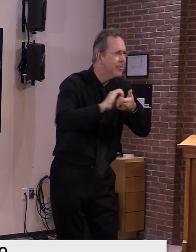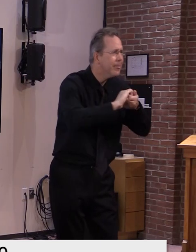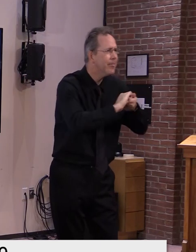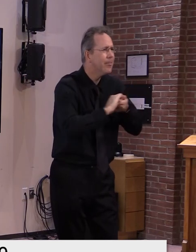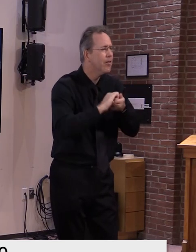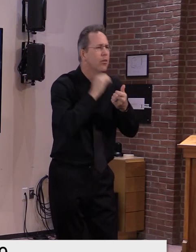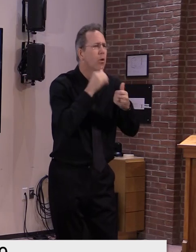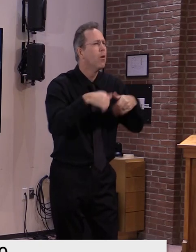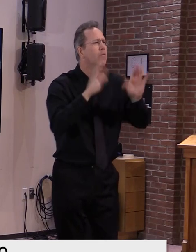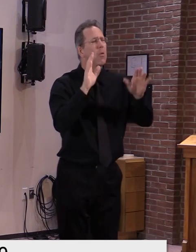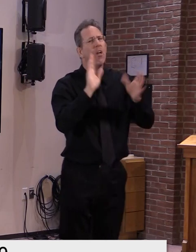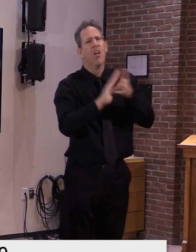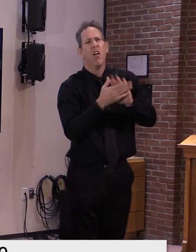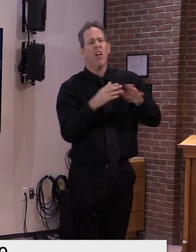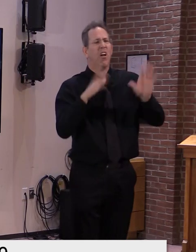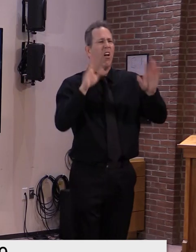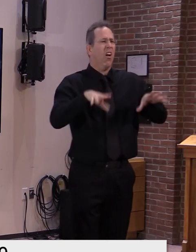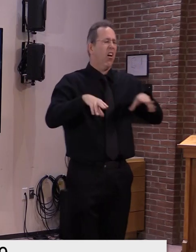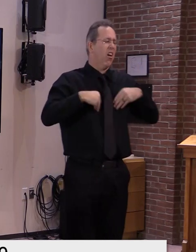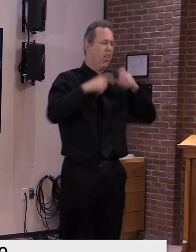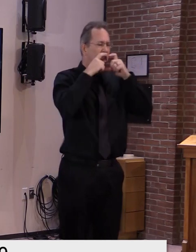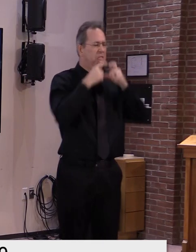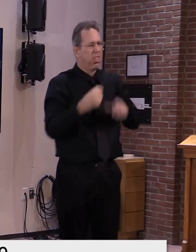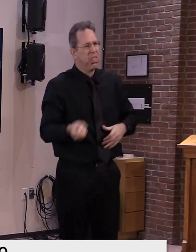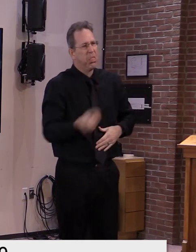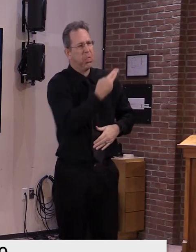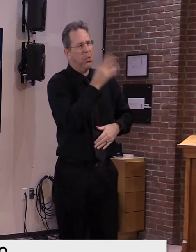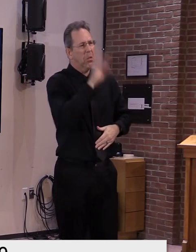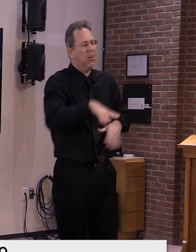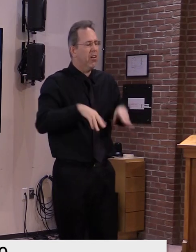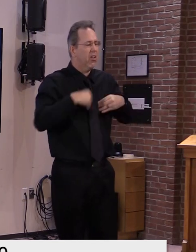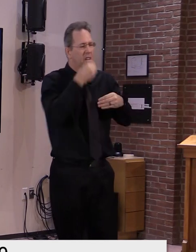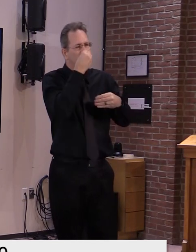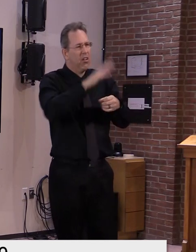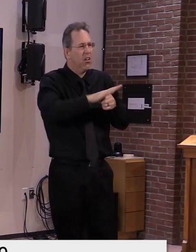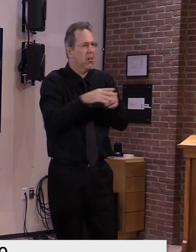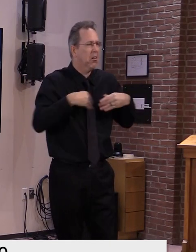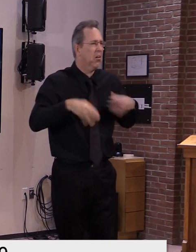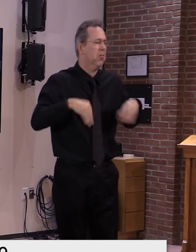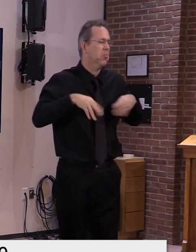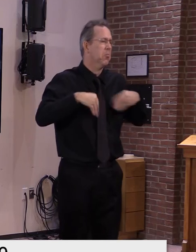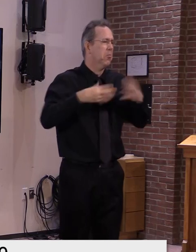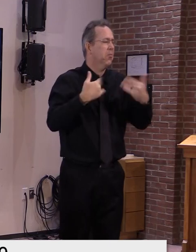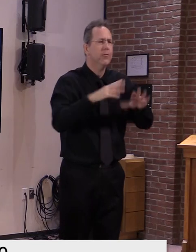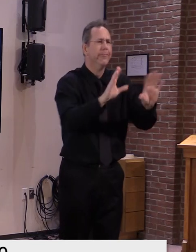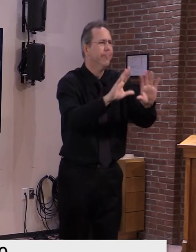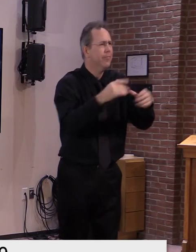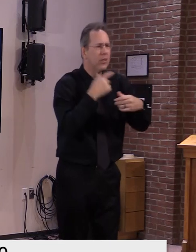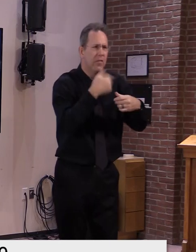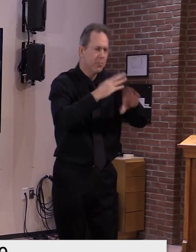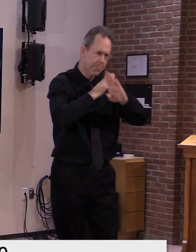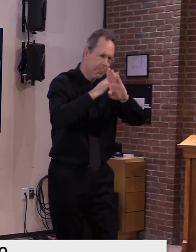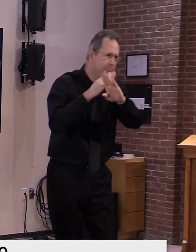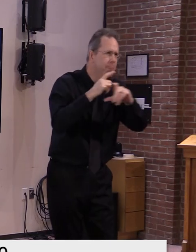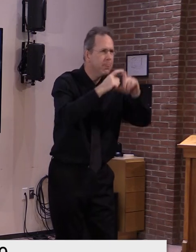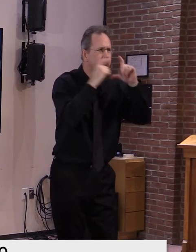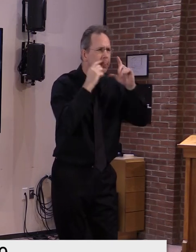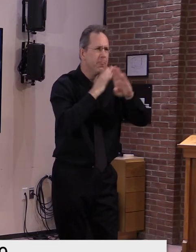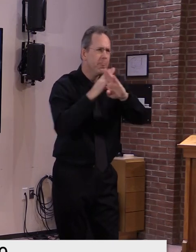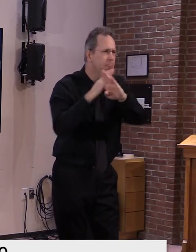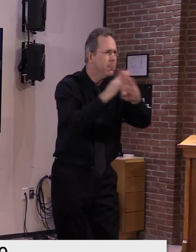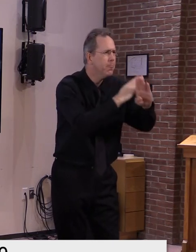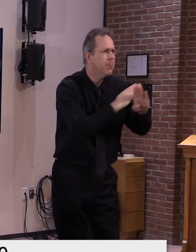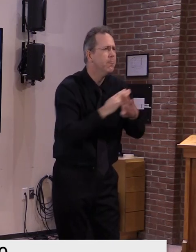the consequences are far too great. If we can just stay focused, I have no doubt we'll get through